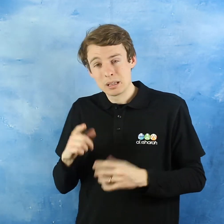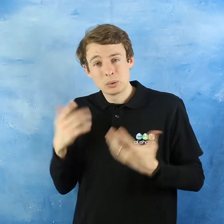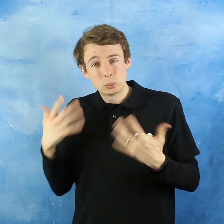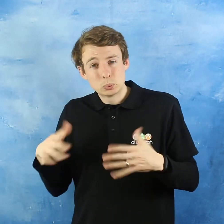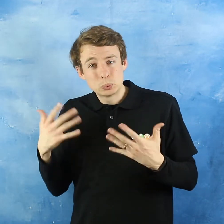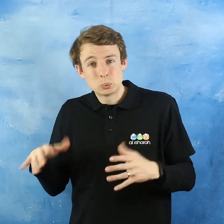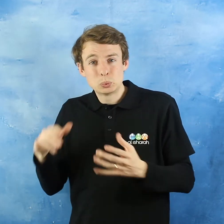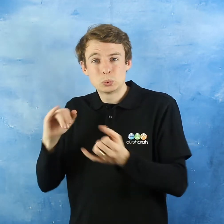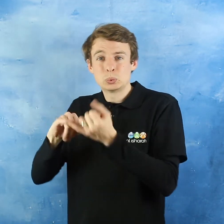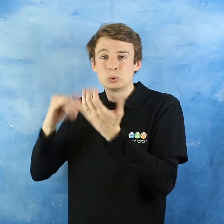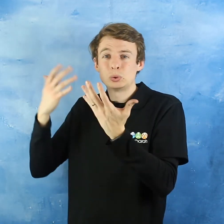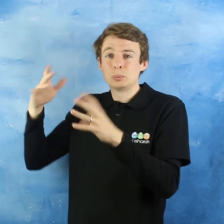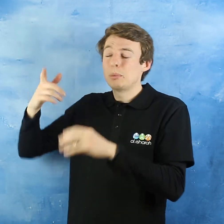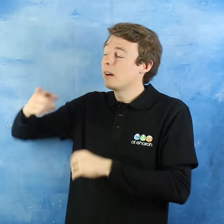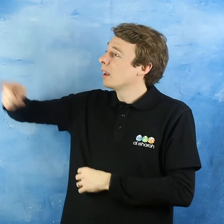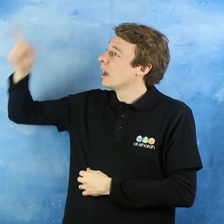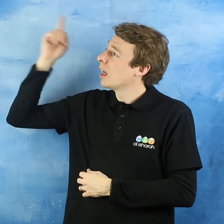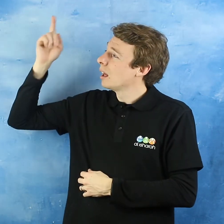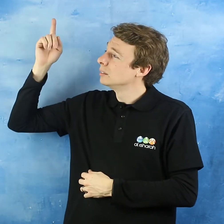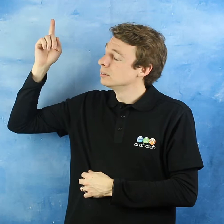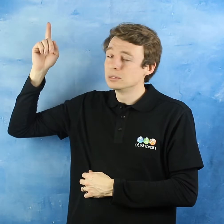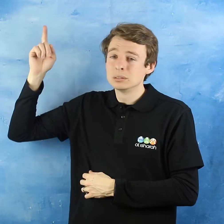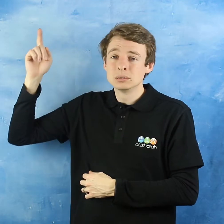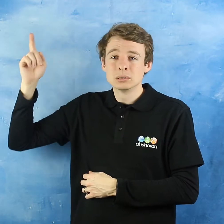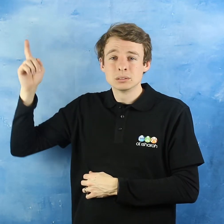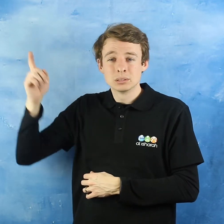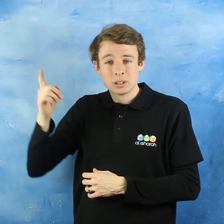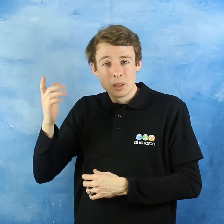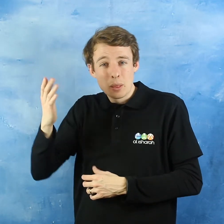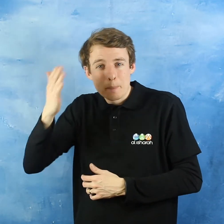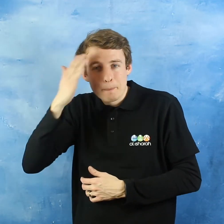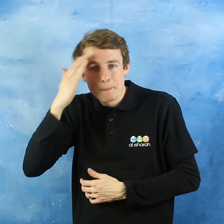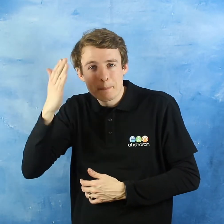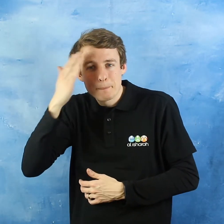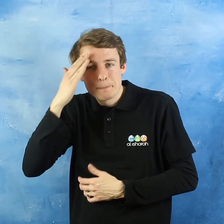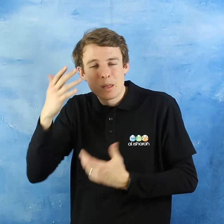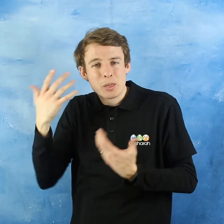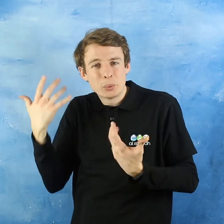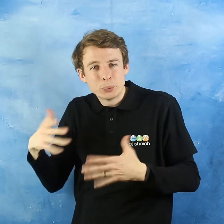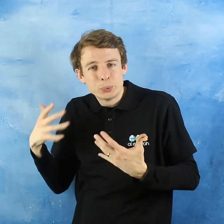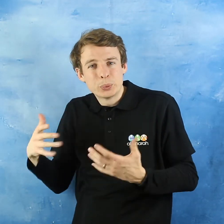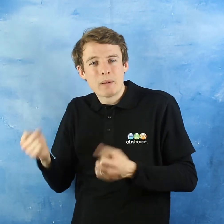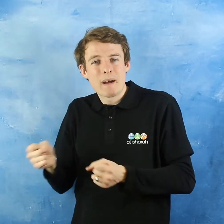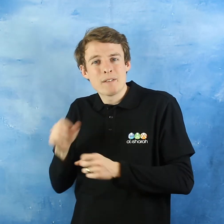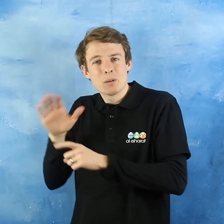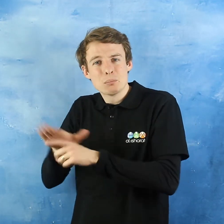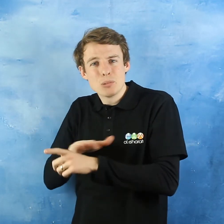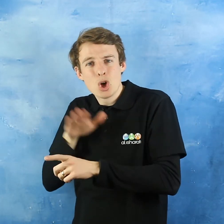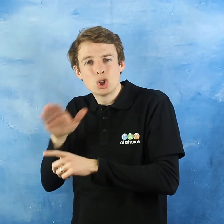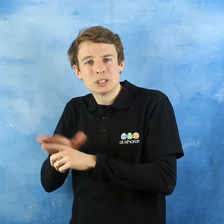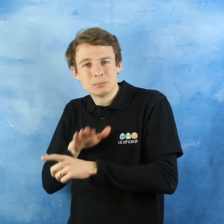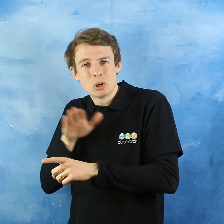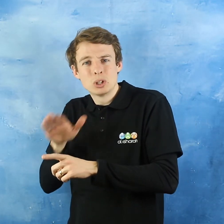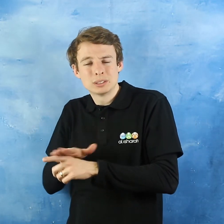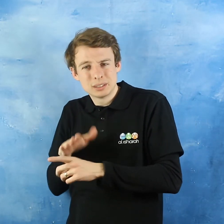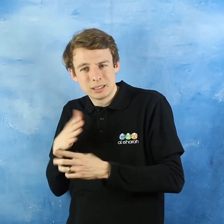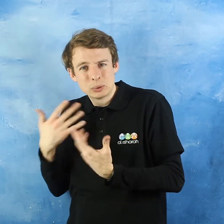How come we go away from Allah and we suffer, we don't come back to Allah? Who is going to help